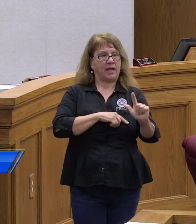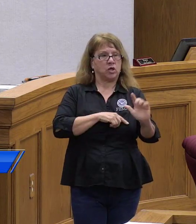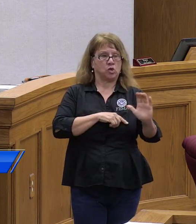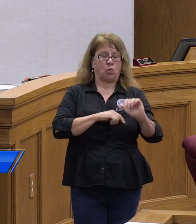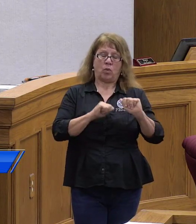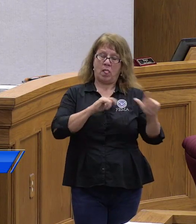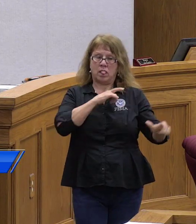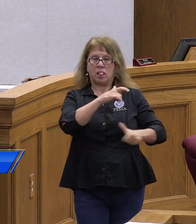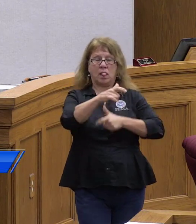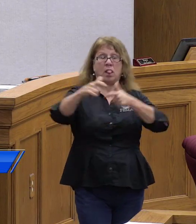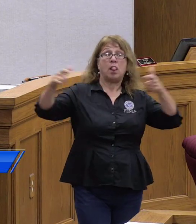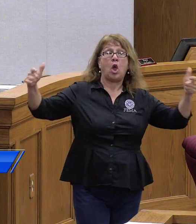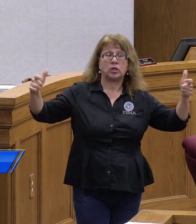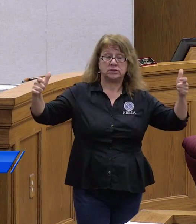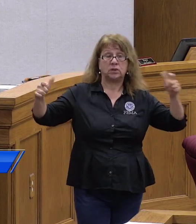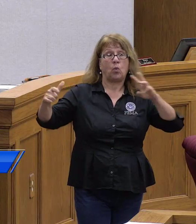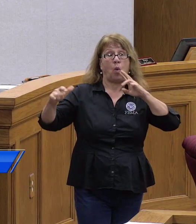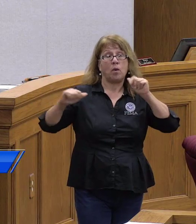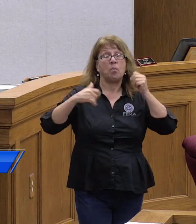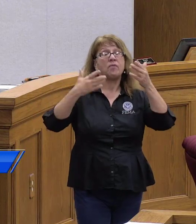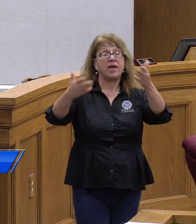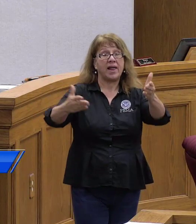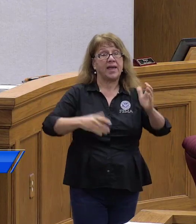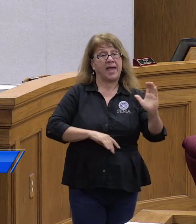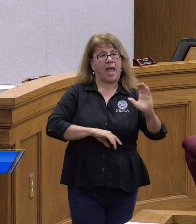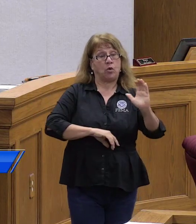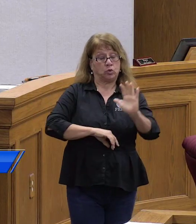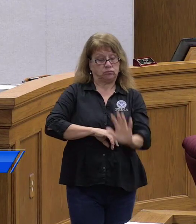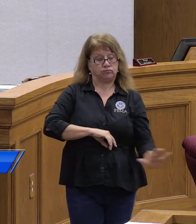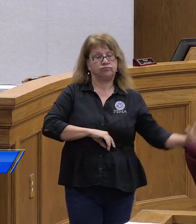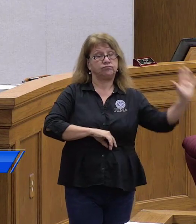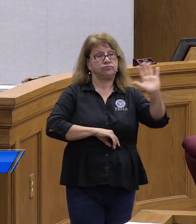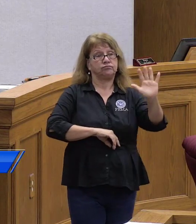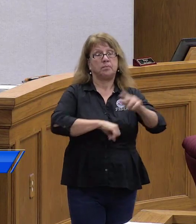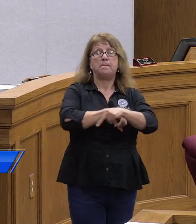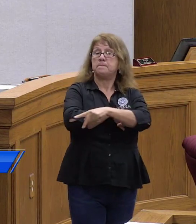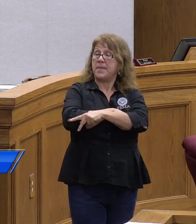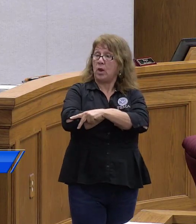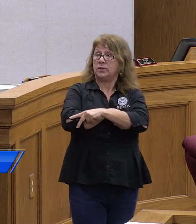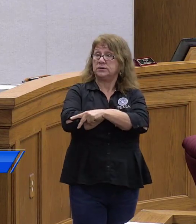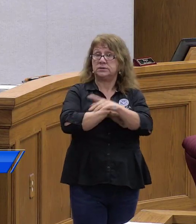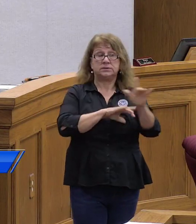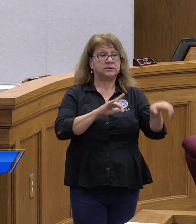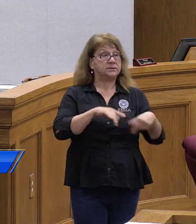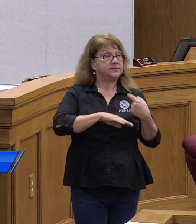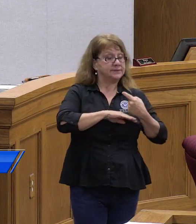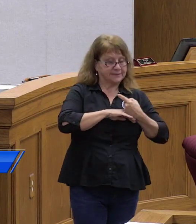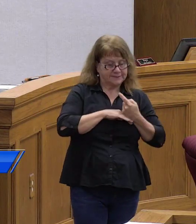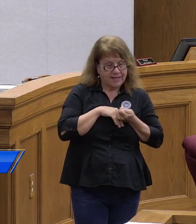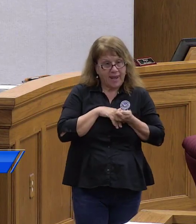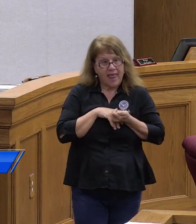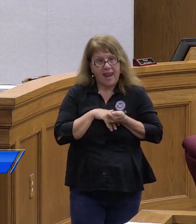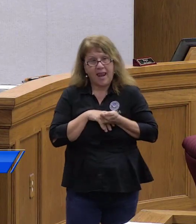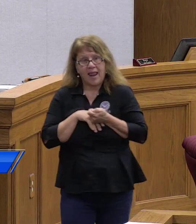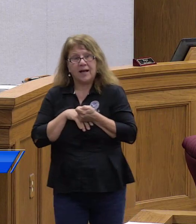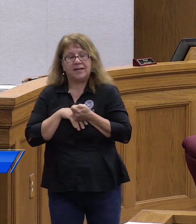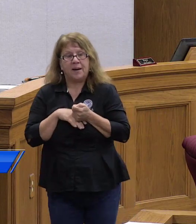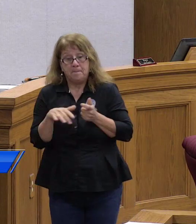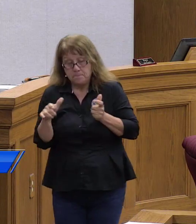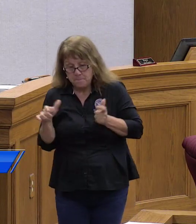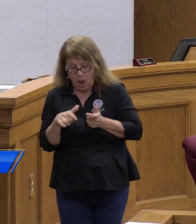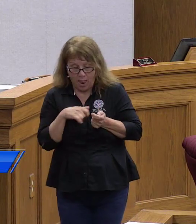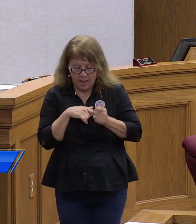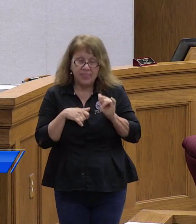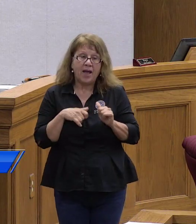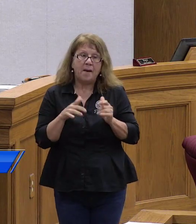provider for Calcasieu Parish. So we've mentioned daily victories, small victories. Today, I think that was a